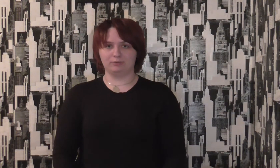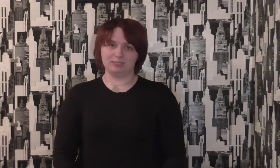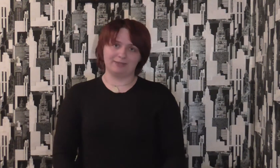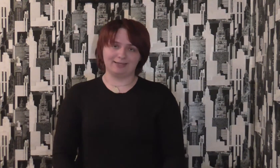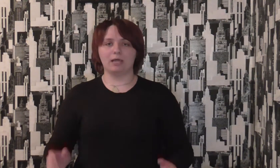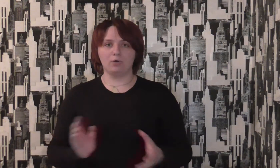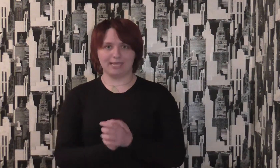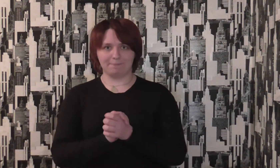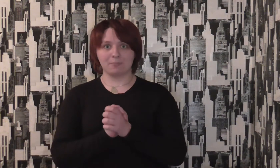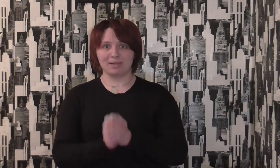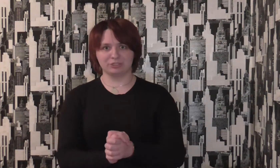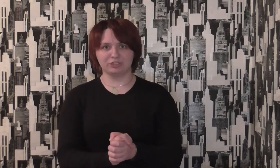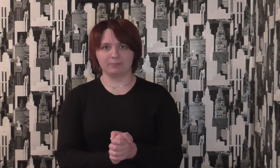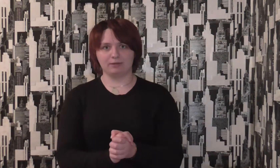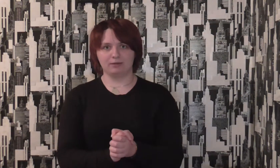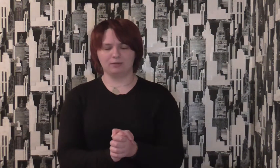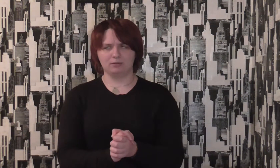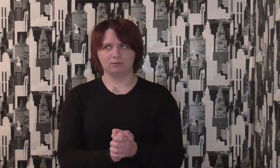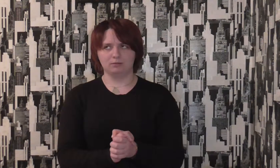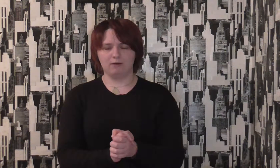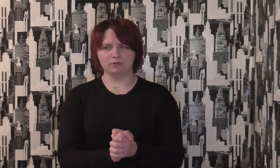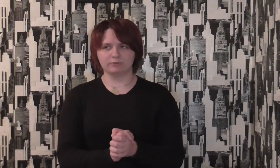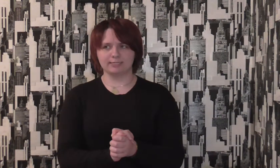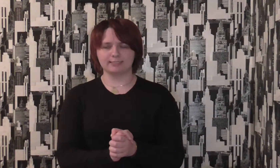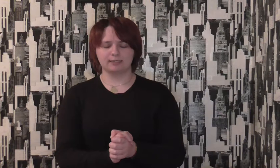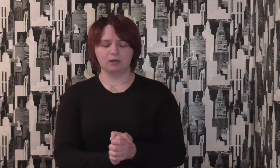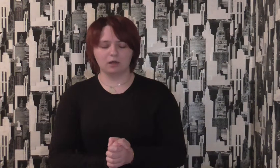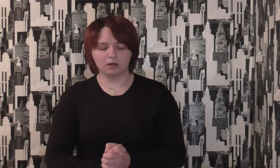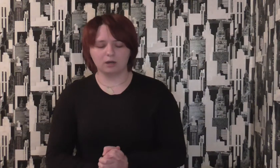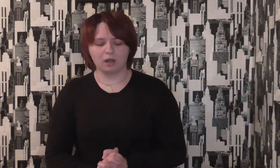this thing. Now, okay, back to the topic. What was that?